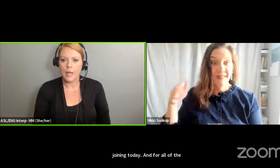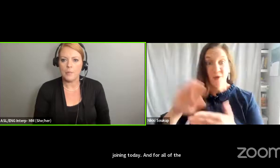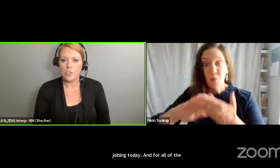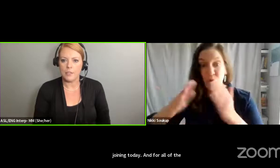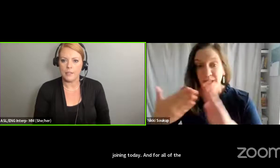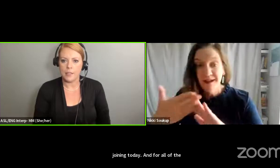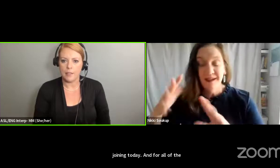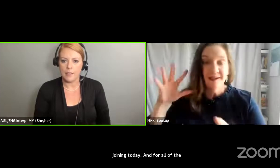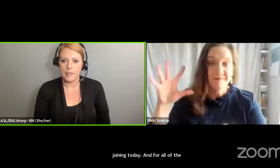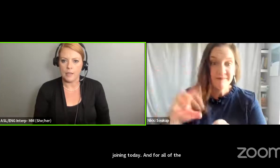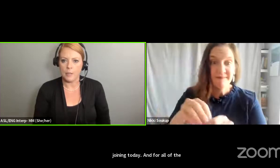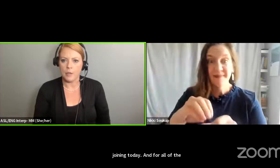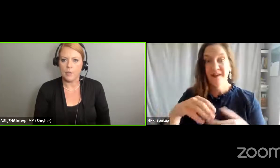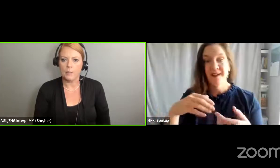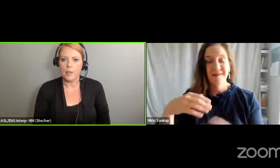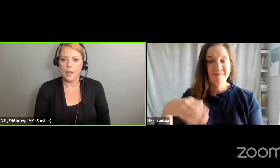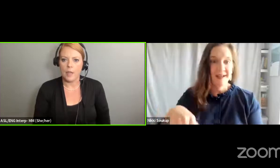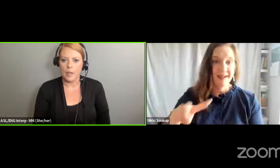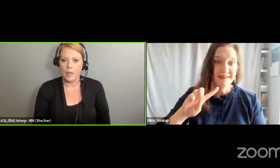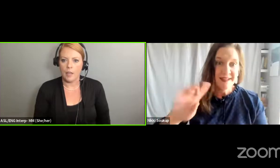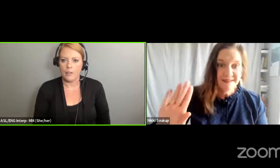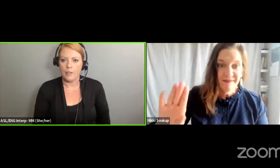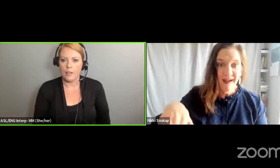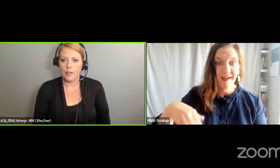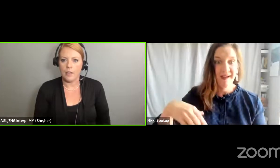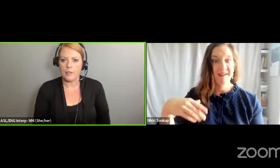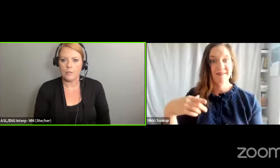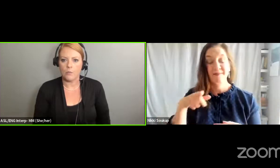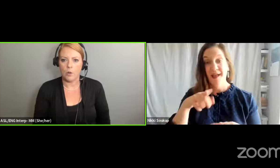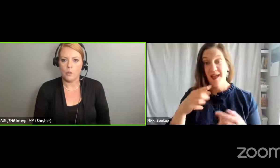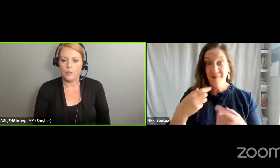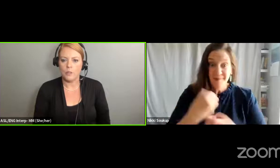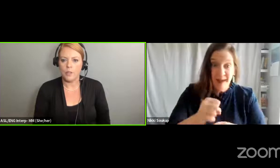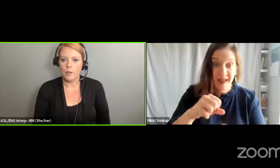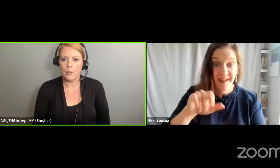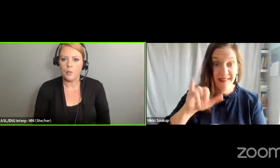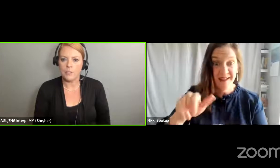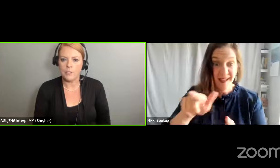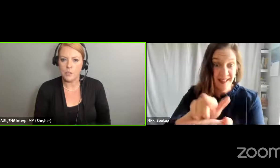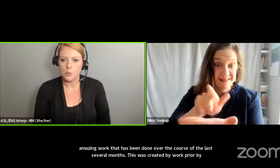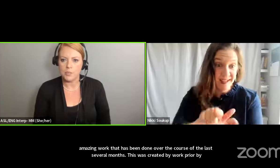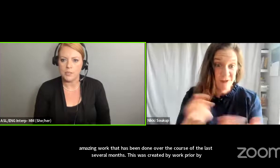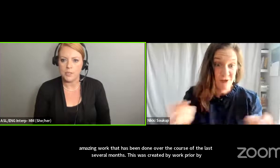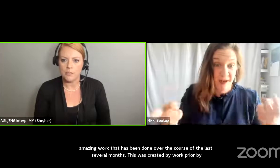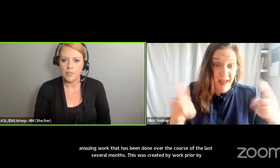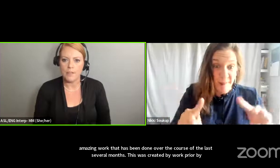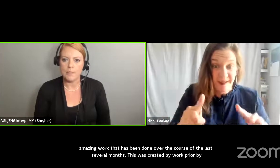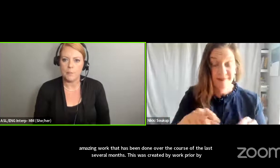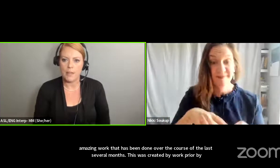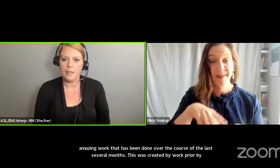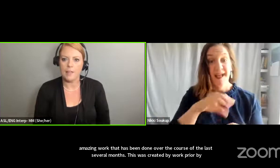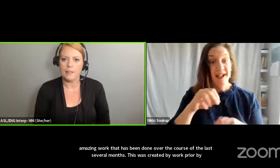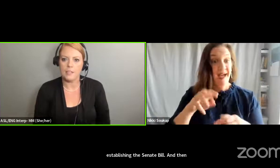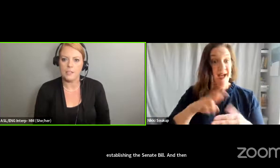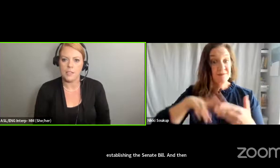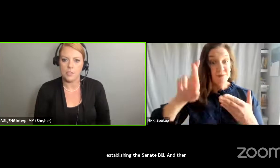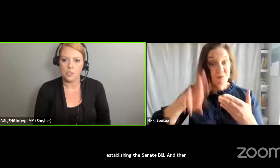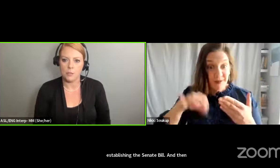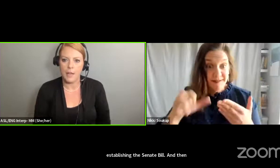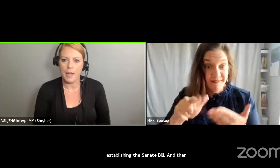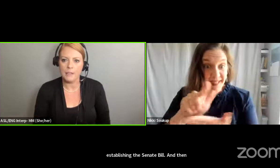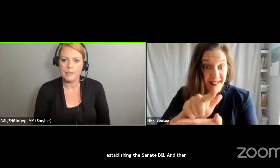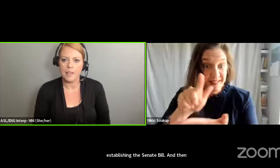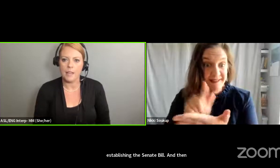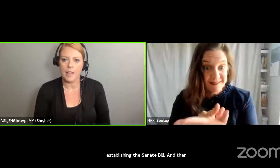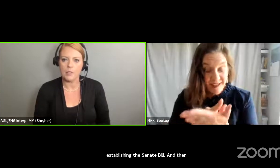by establishing the Senate bill, and then has involved a number of individuals to testify to make that